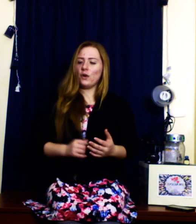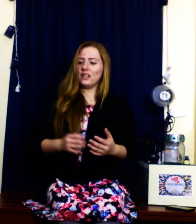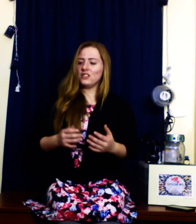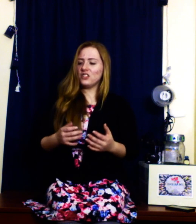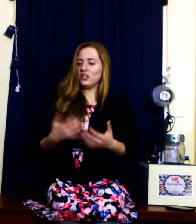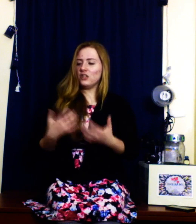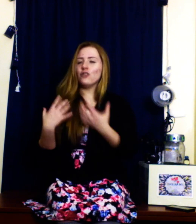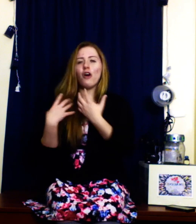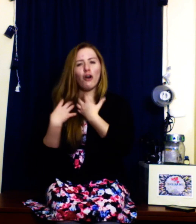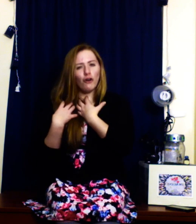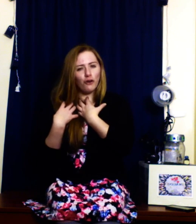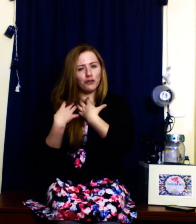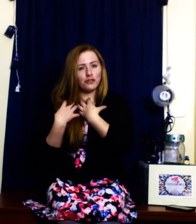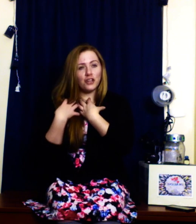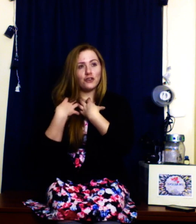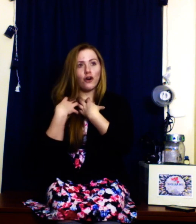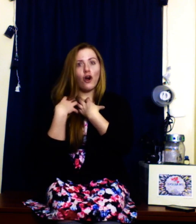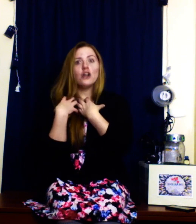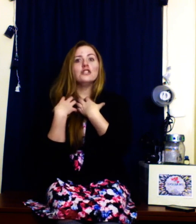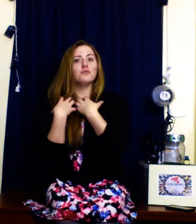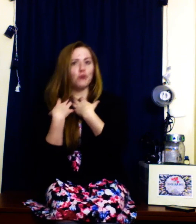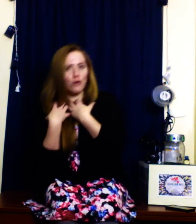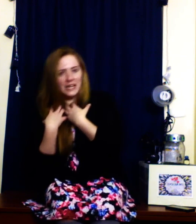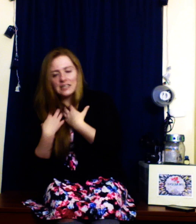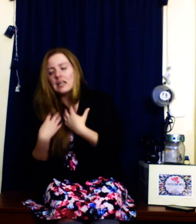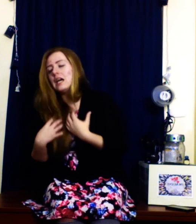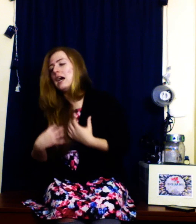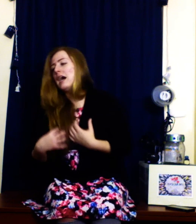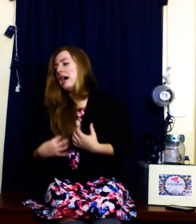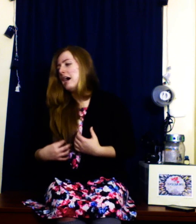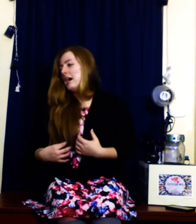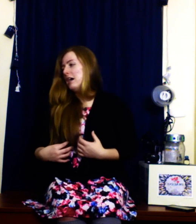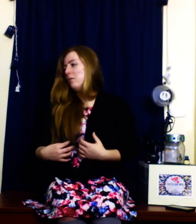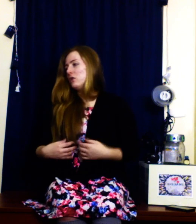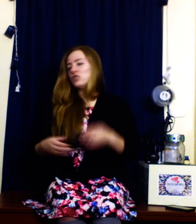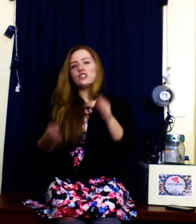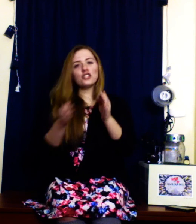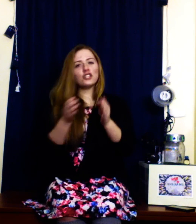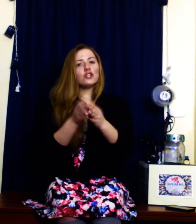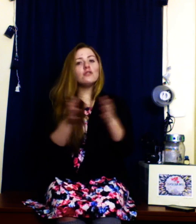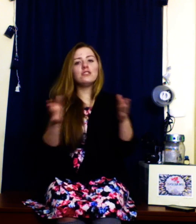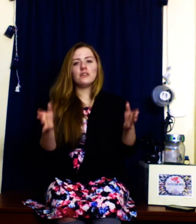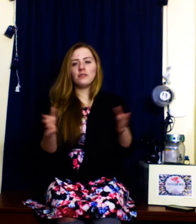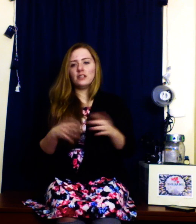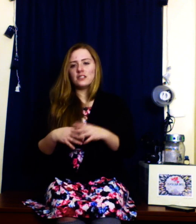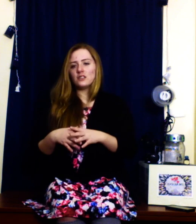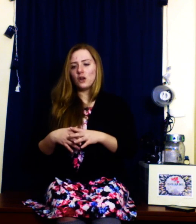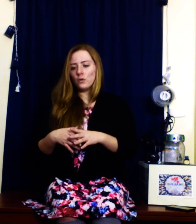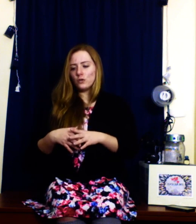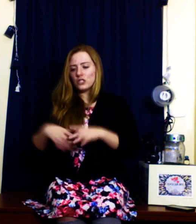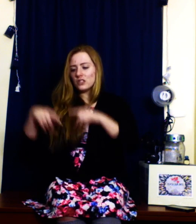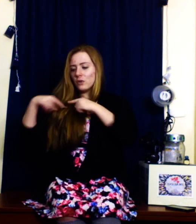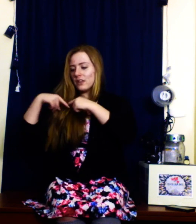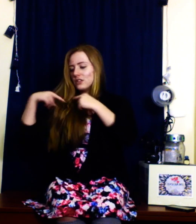it's your heart hurts and then your heart is broken. There's a huge difference, and so just the way that